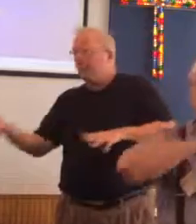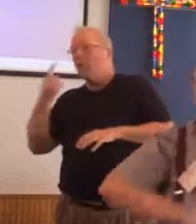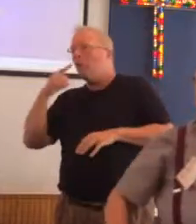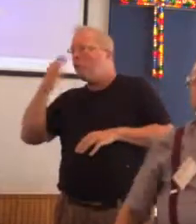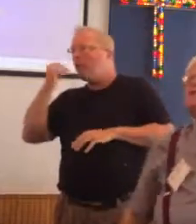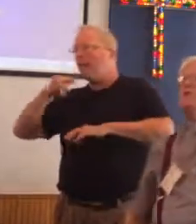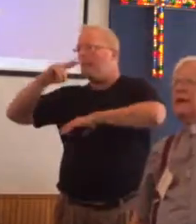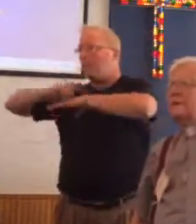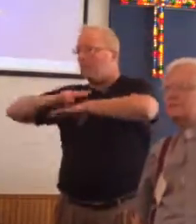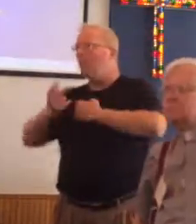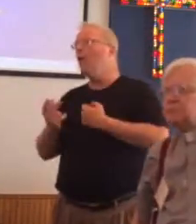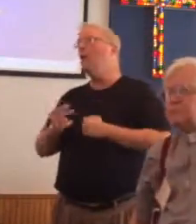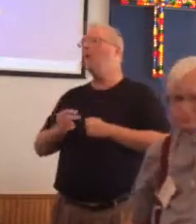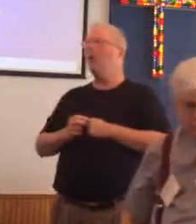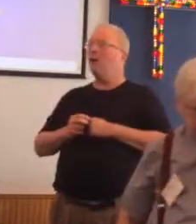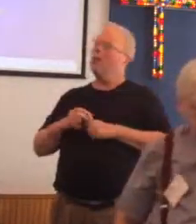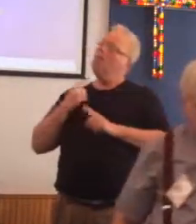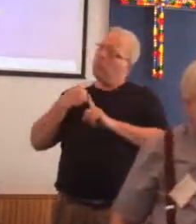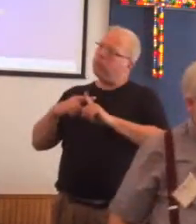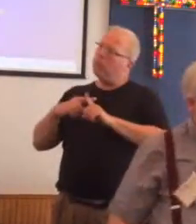So this is what Ruth was doing.